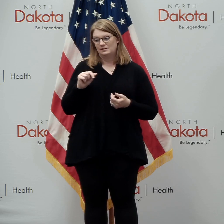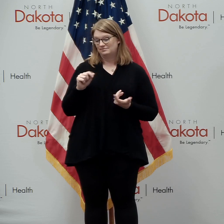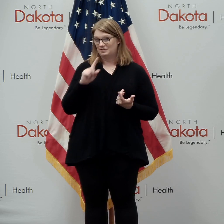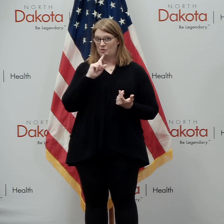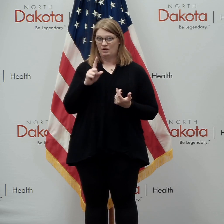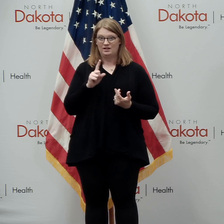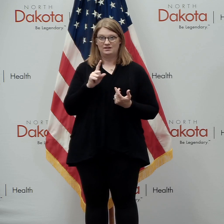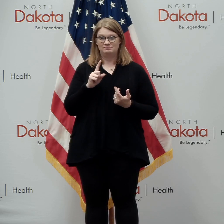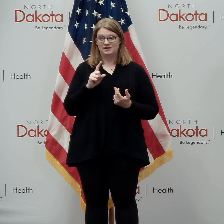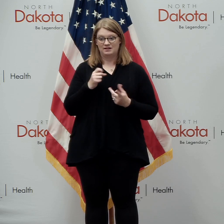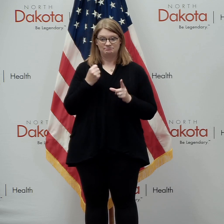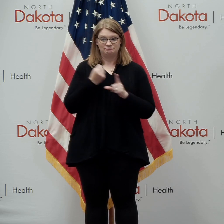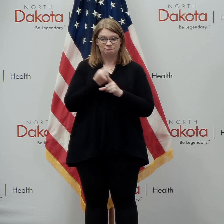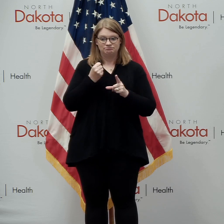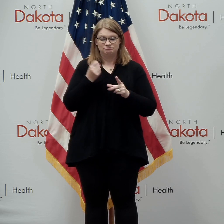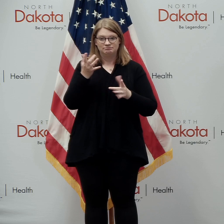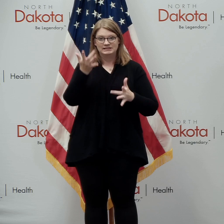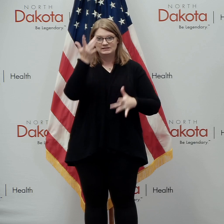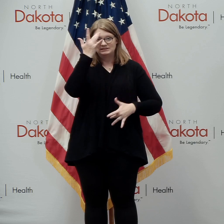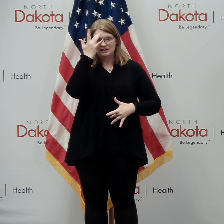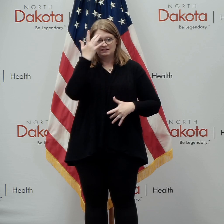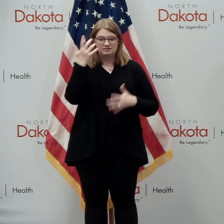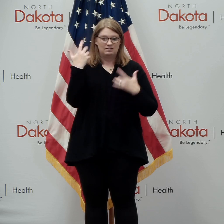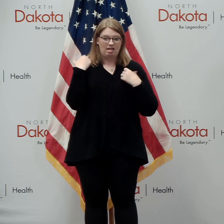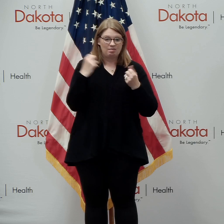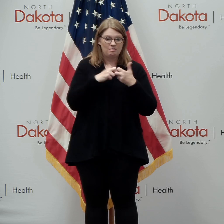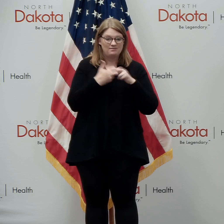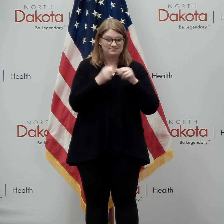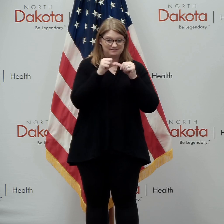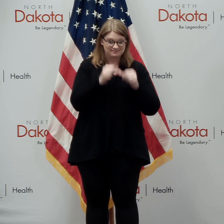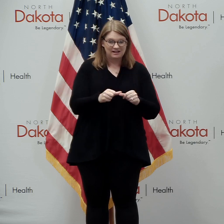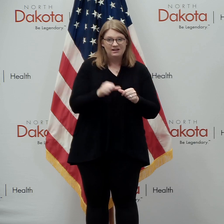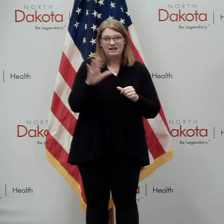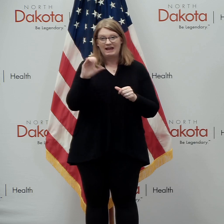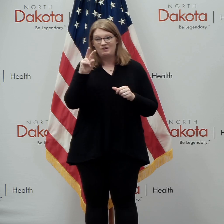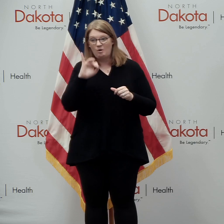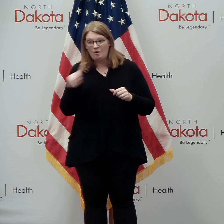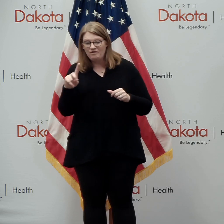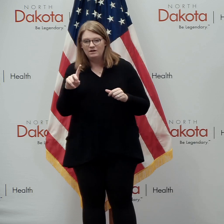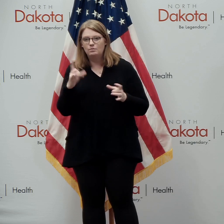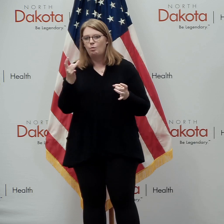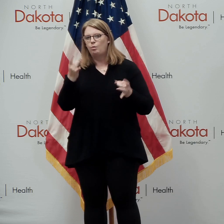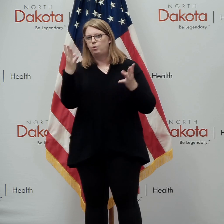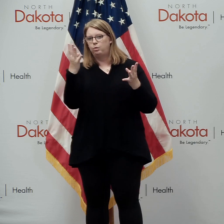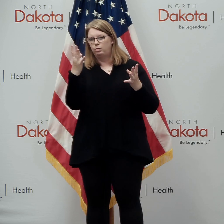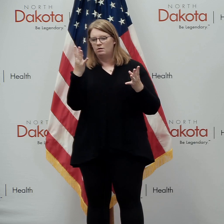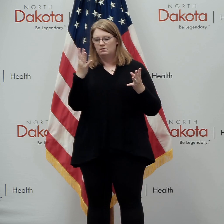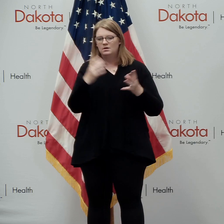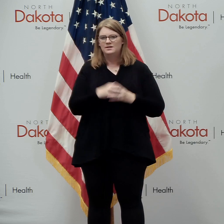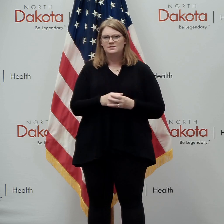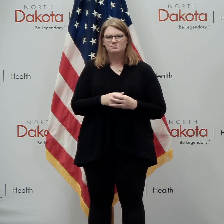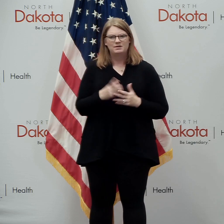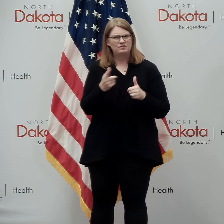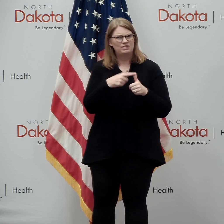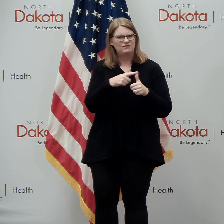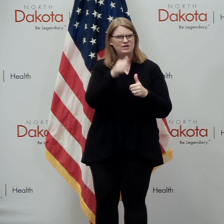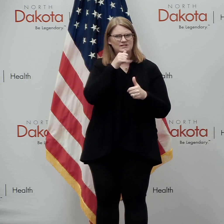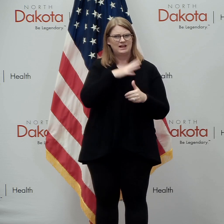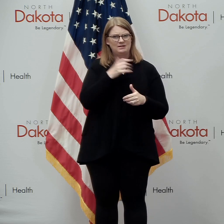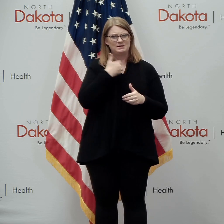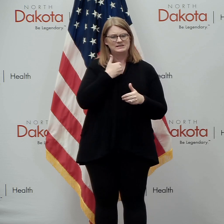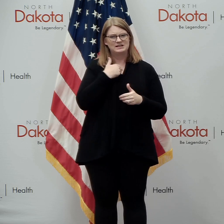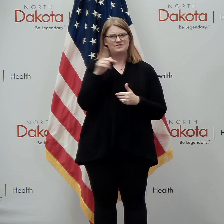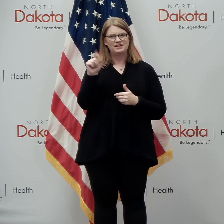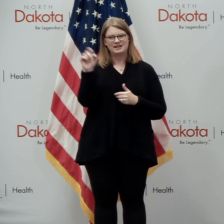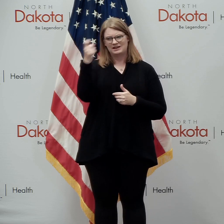quickly compromise those underlying health conditions. As always, from the First Lady and myself and Lieutenant Governor Brent